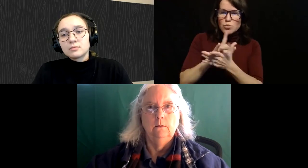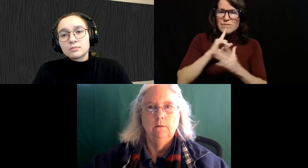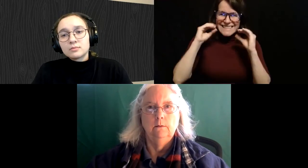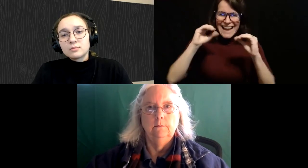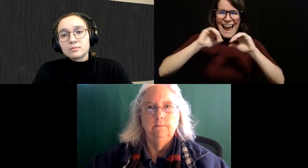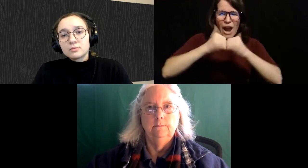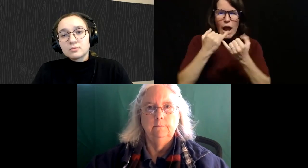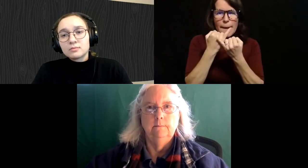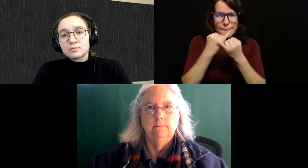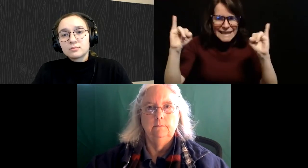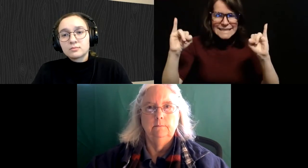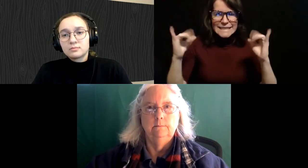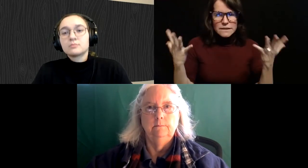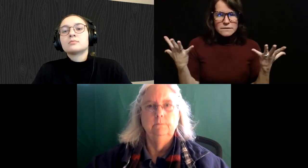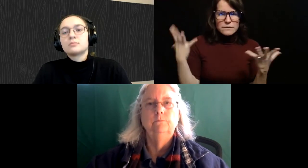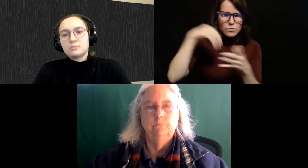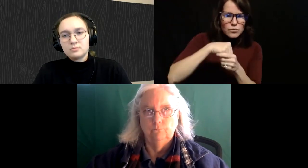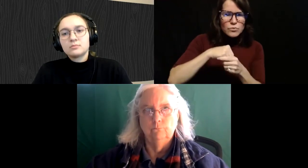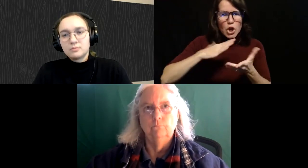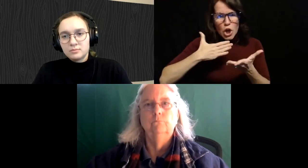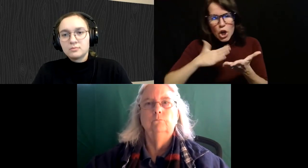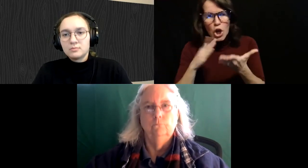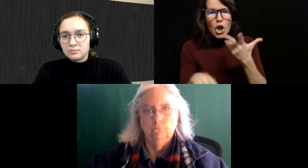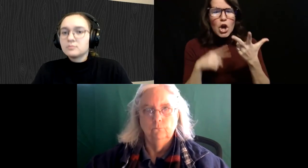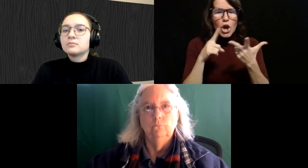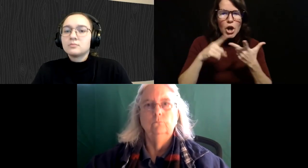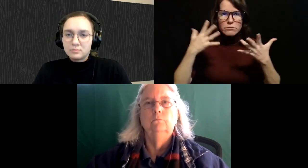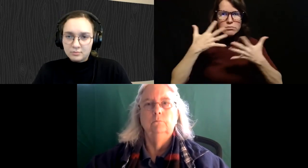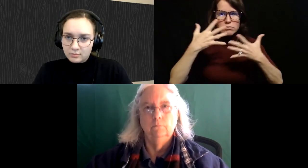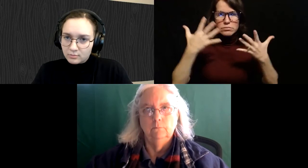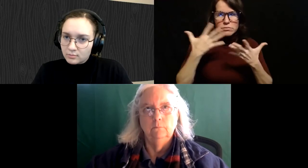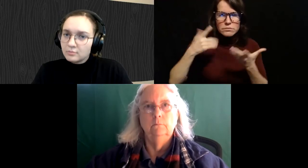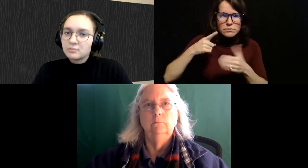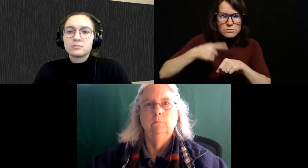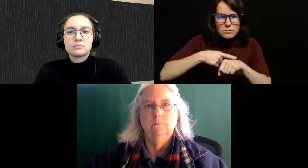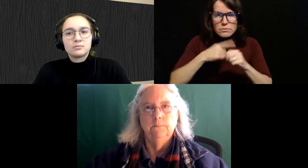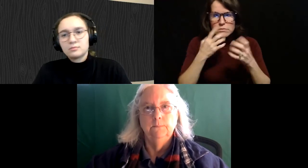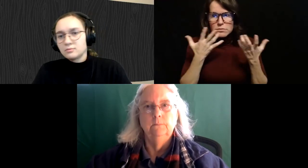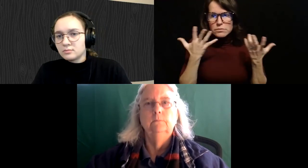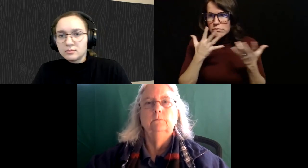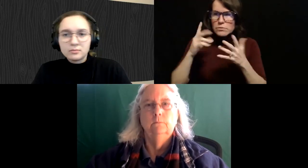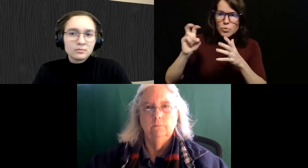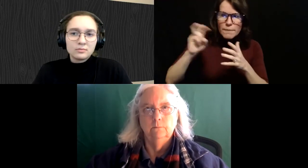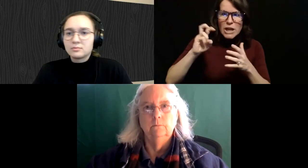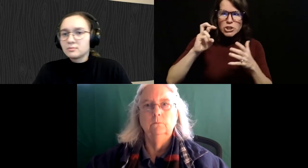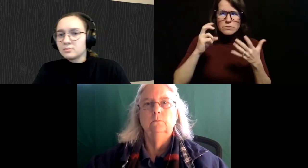The Helen Keller Training Center really teaches independence, whether that be cooking or using a